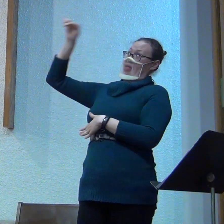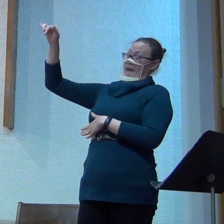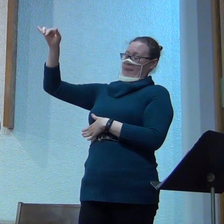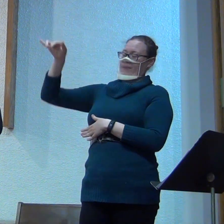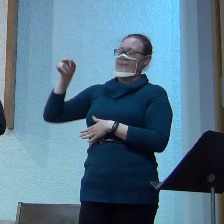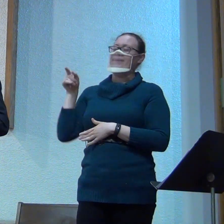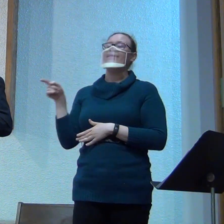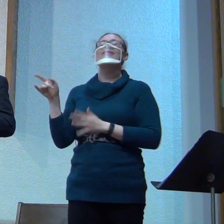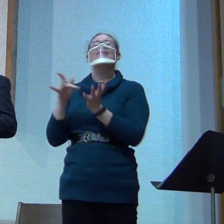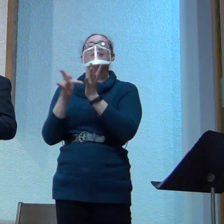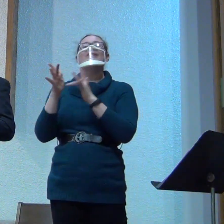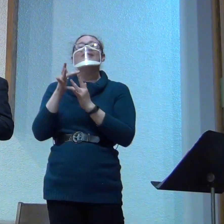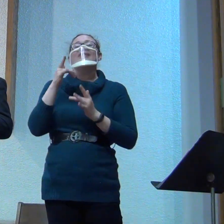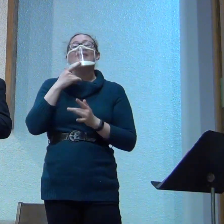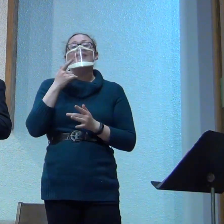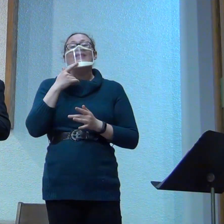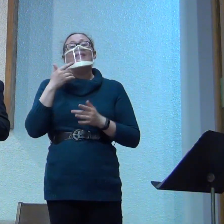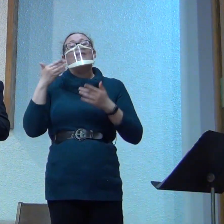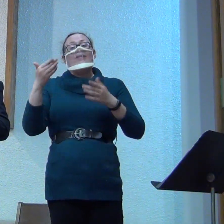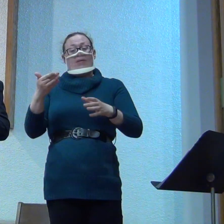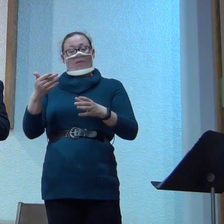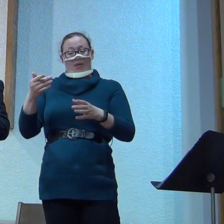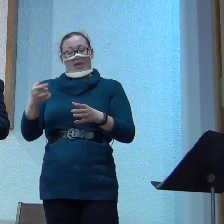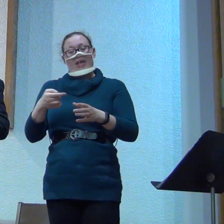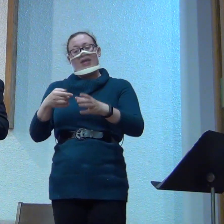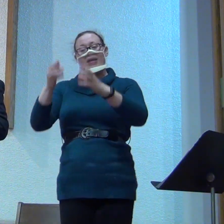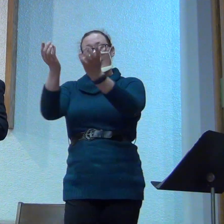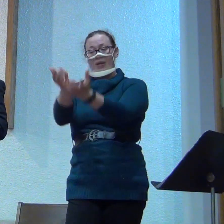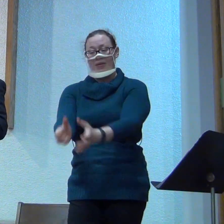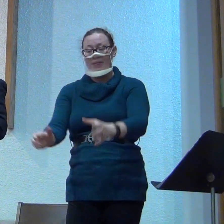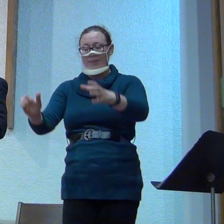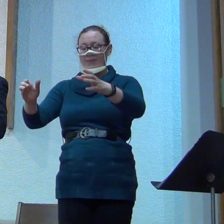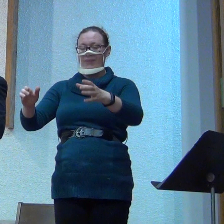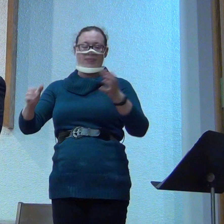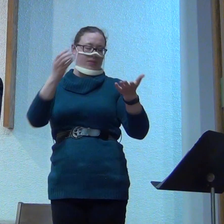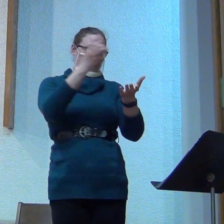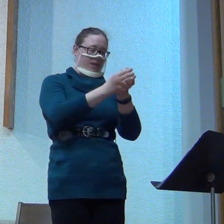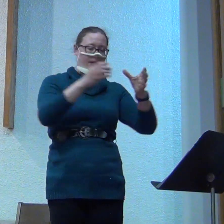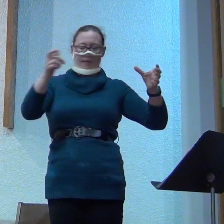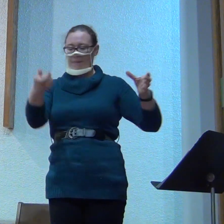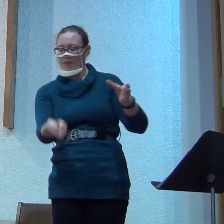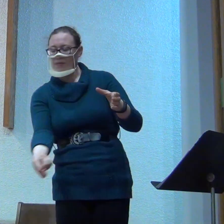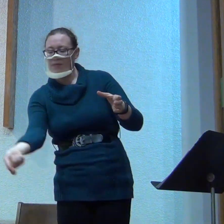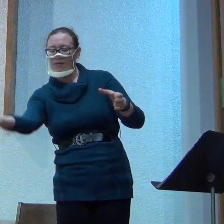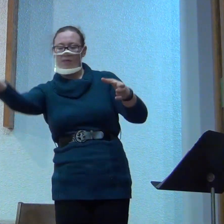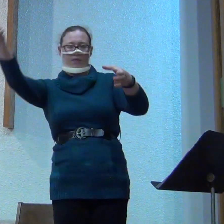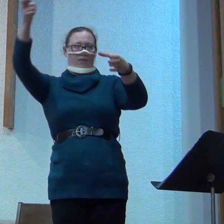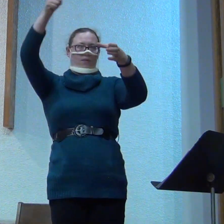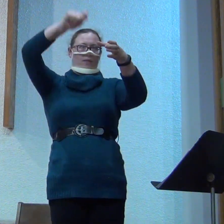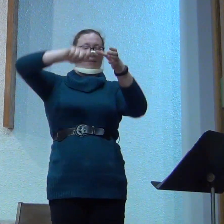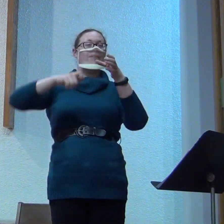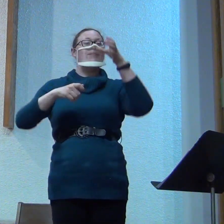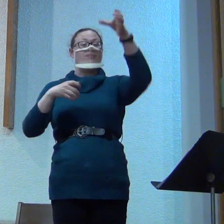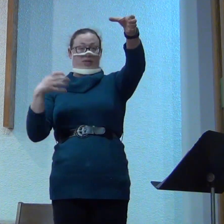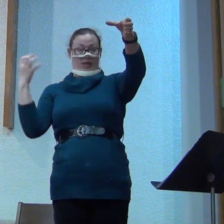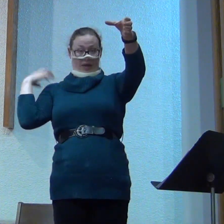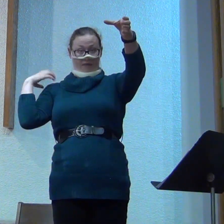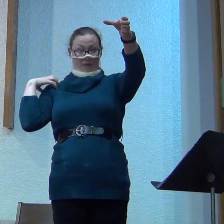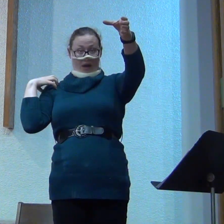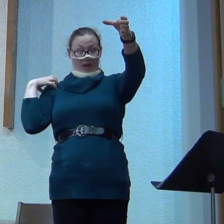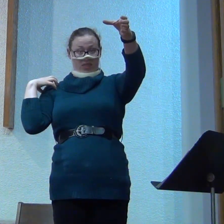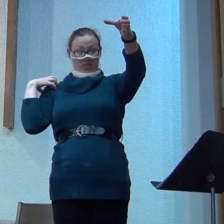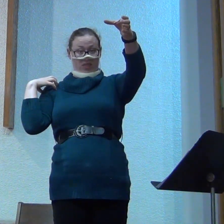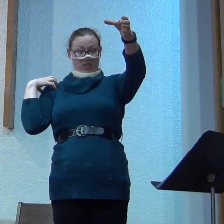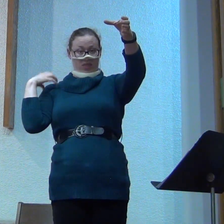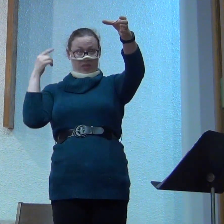he simply says, dip out some and take it to the master of the banquet. Now, the master of the